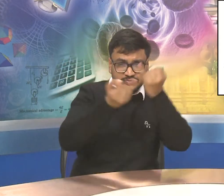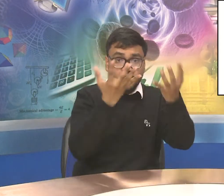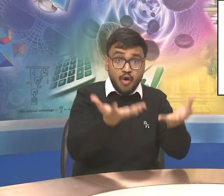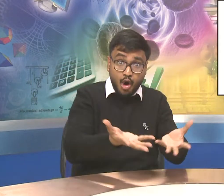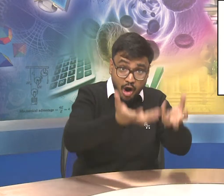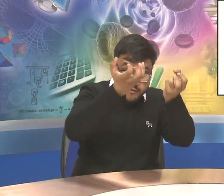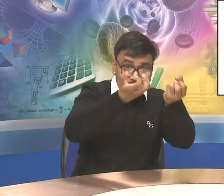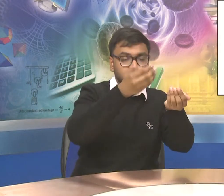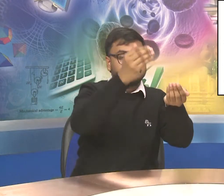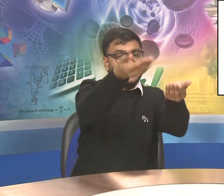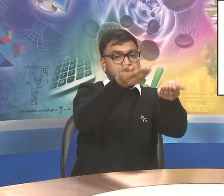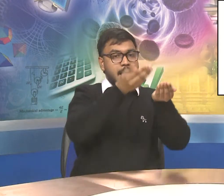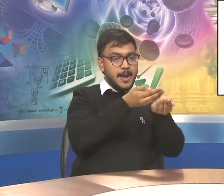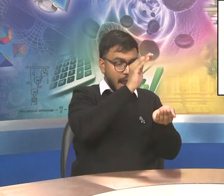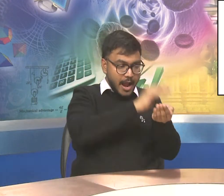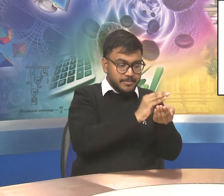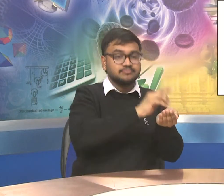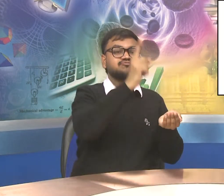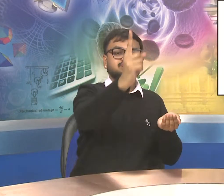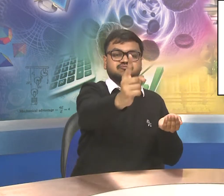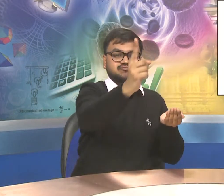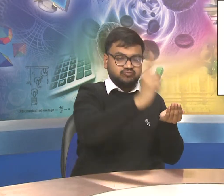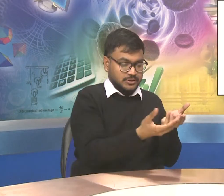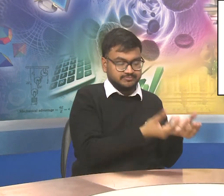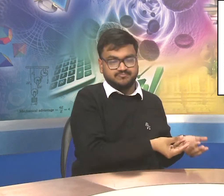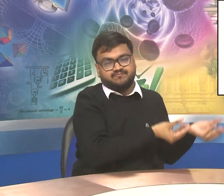providing documentations.